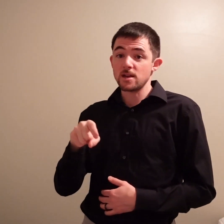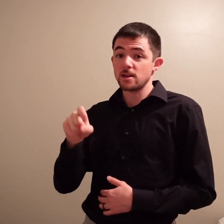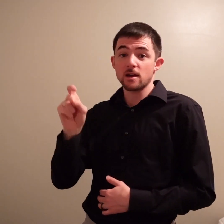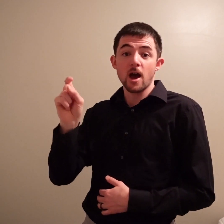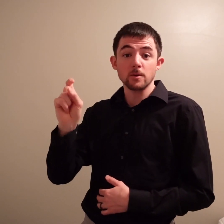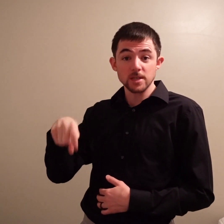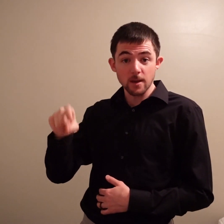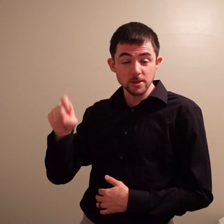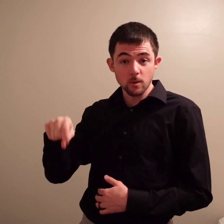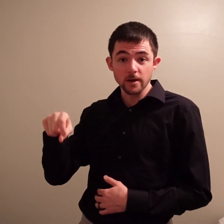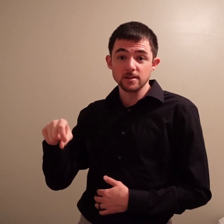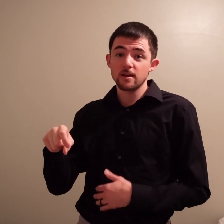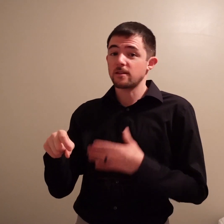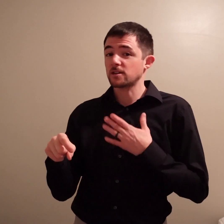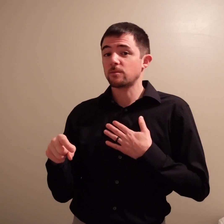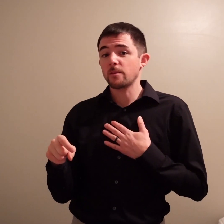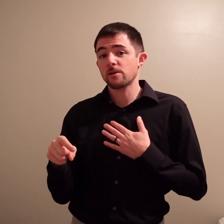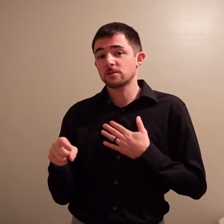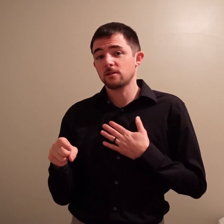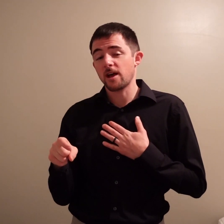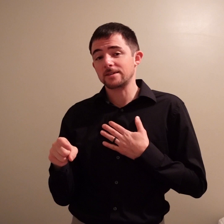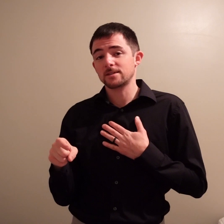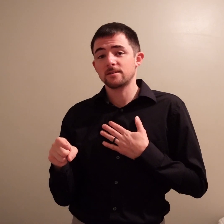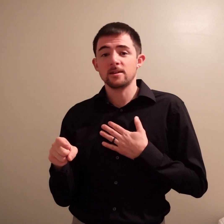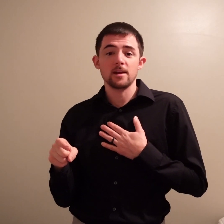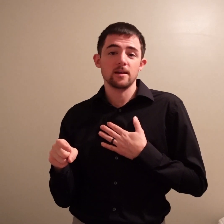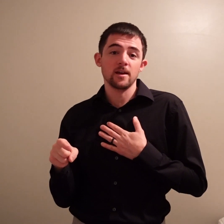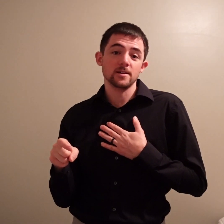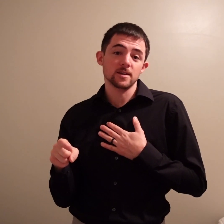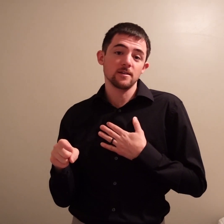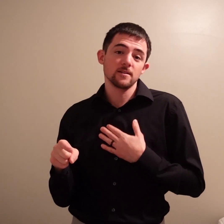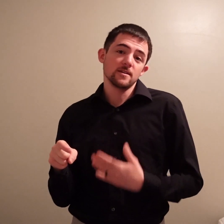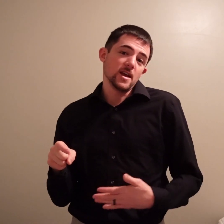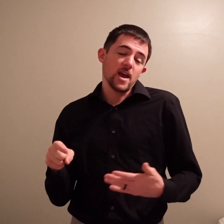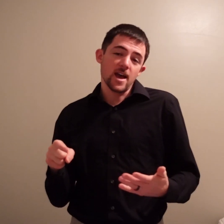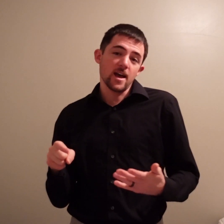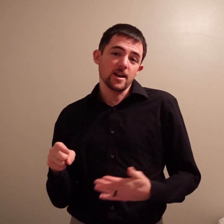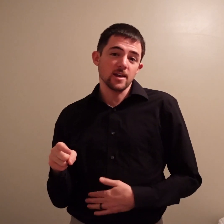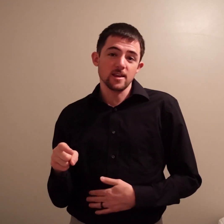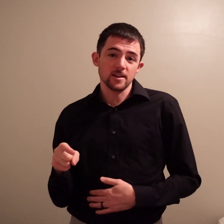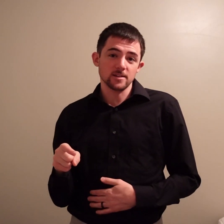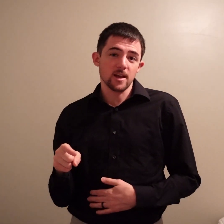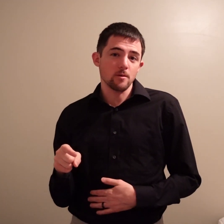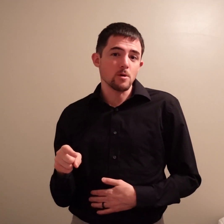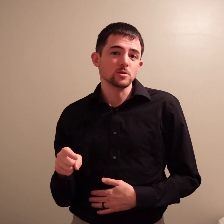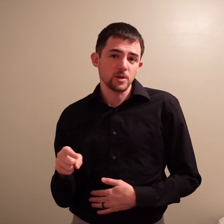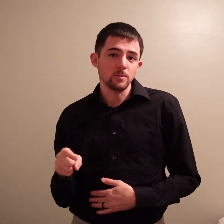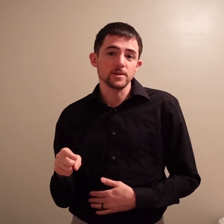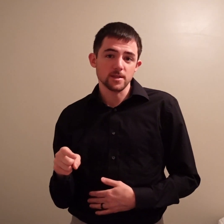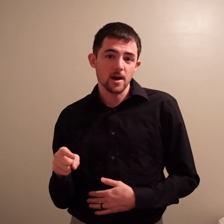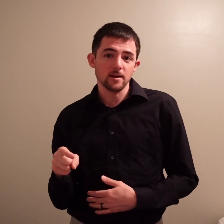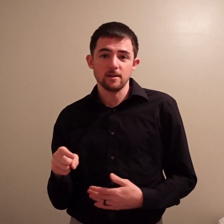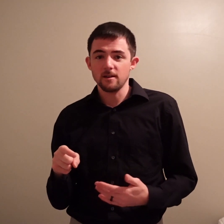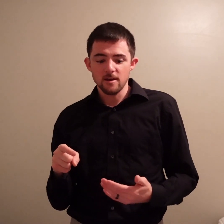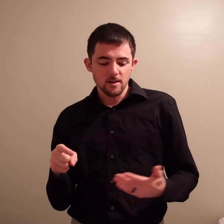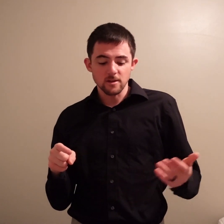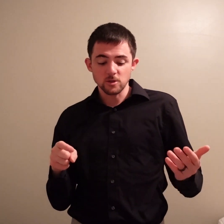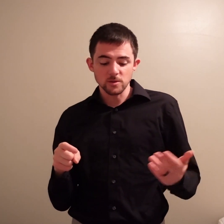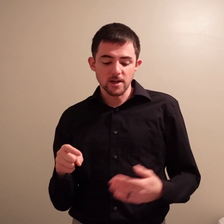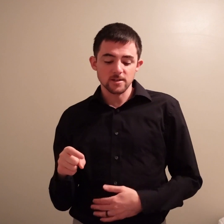need, I would tap it twice. That's my personal accent in ASL, and I think it's how most people sign the two signs as